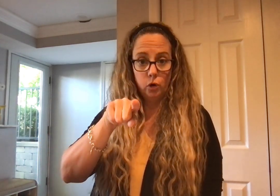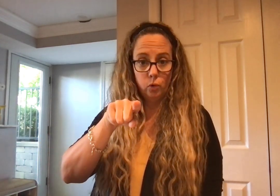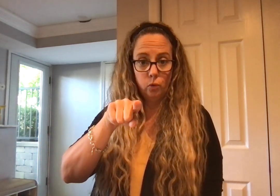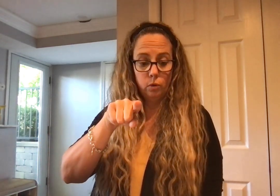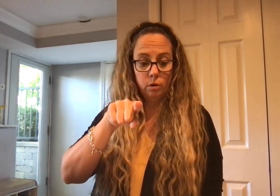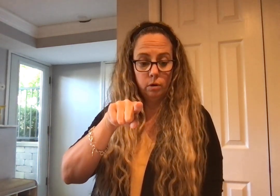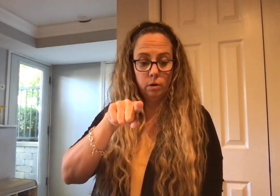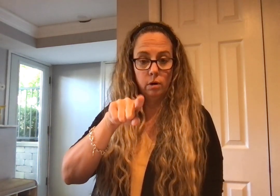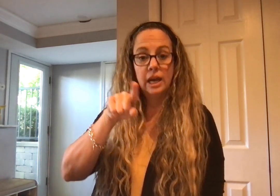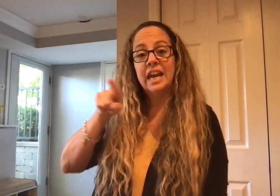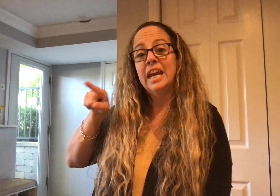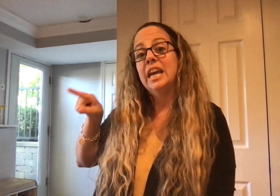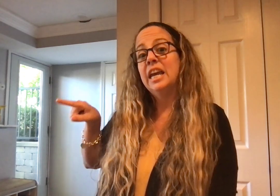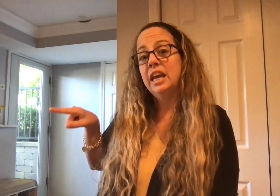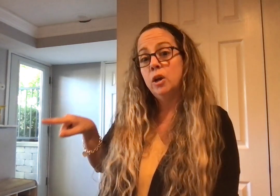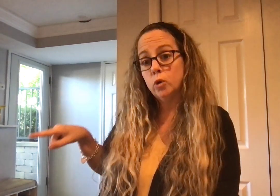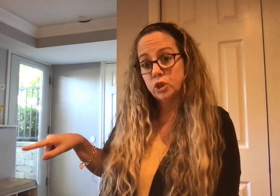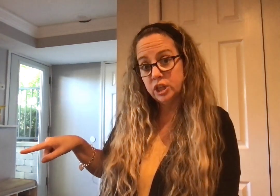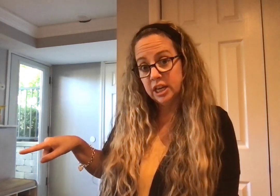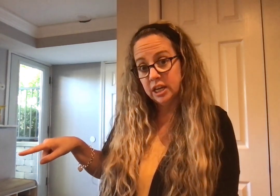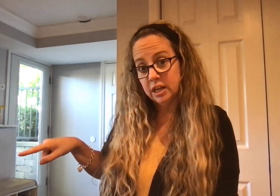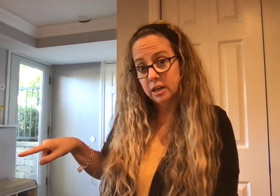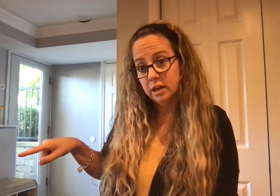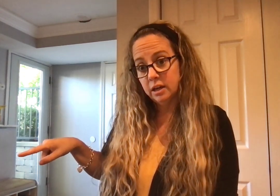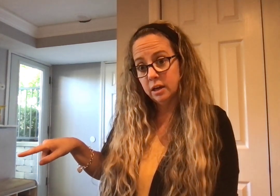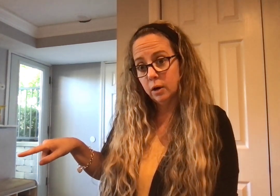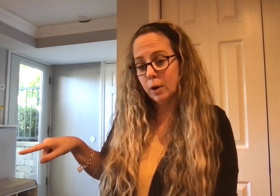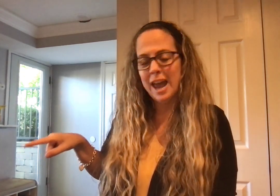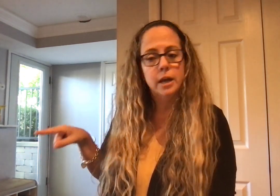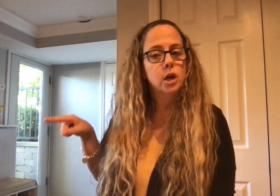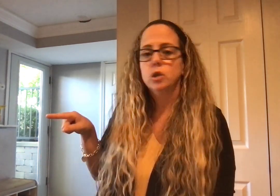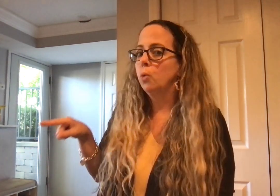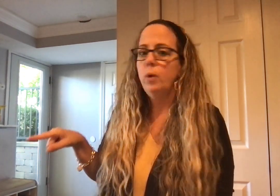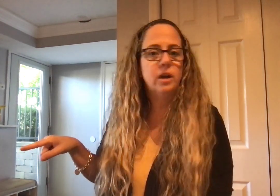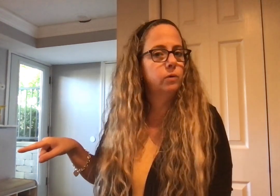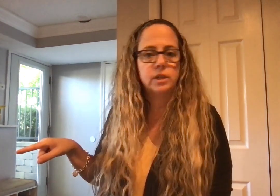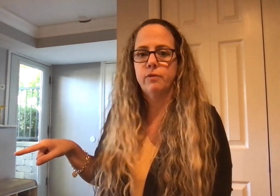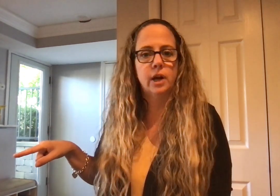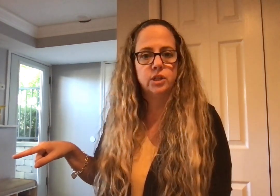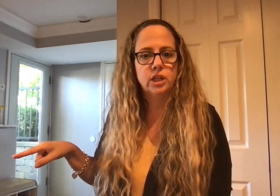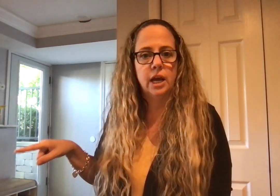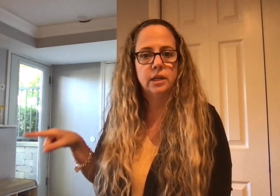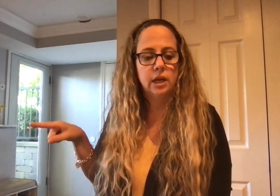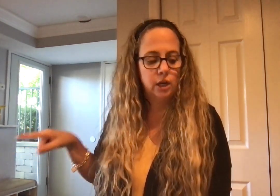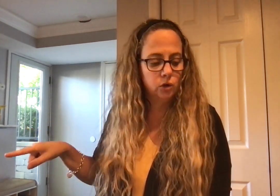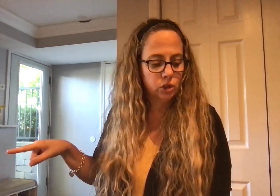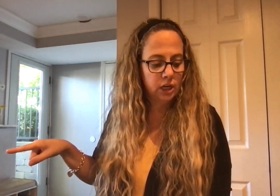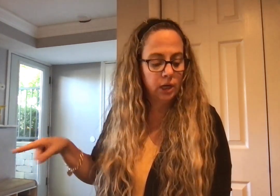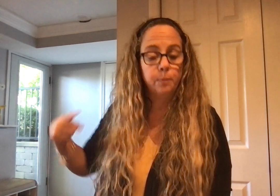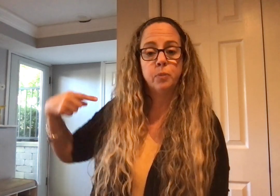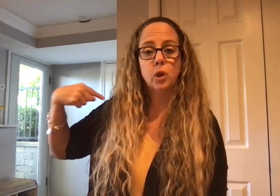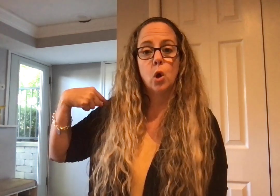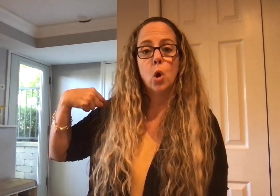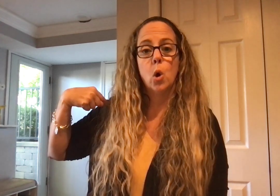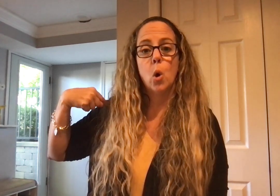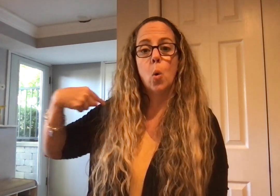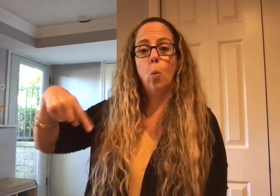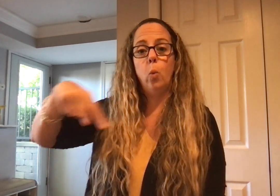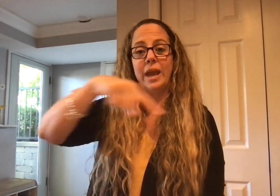you, he or she. Okay, so we don't differentiate. He or she,